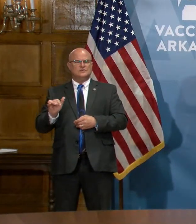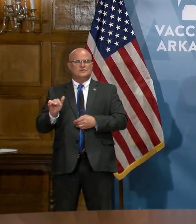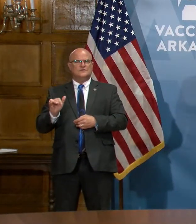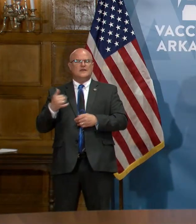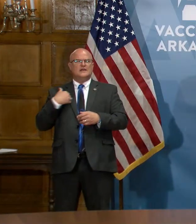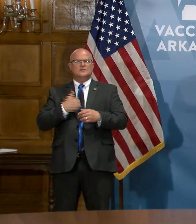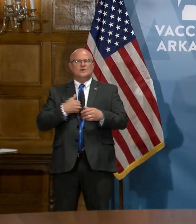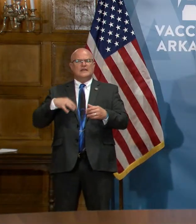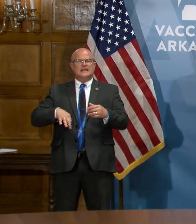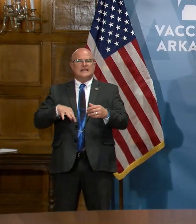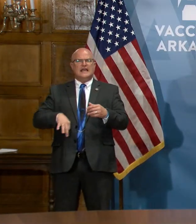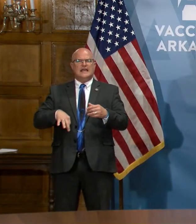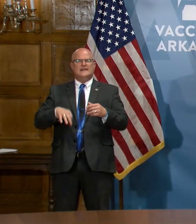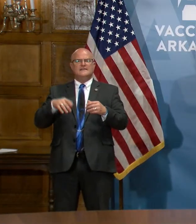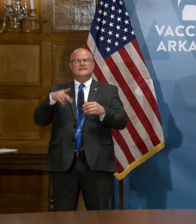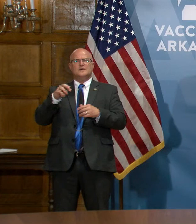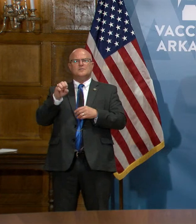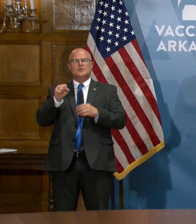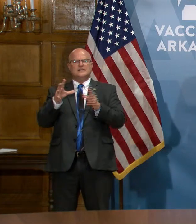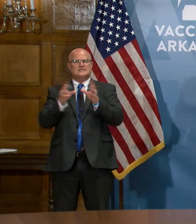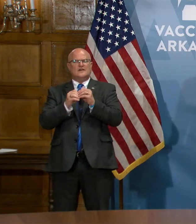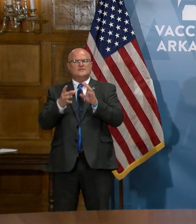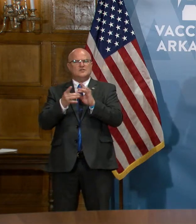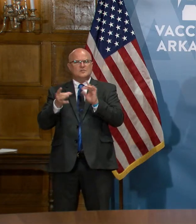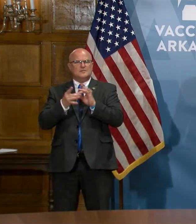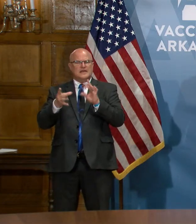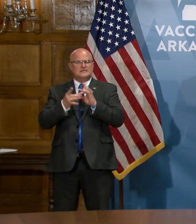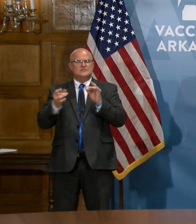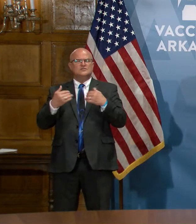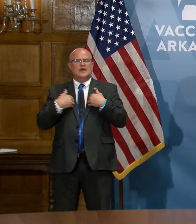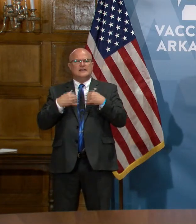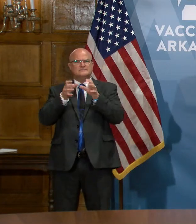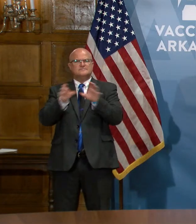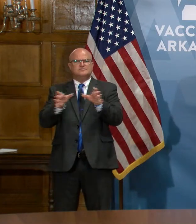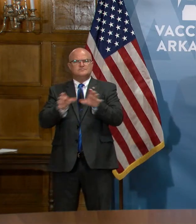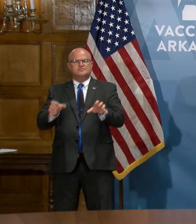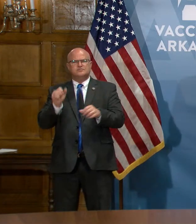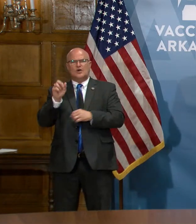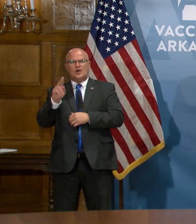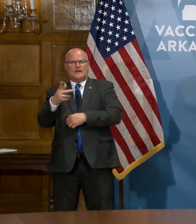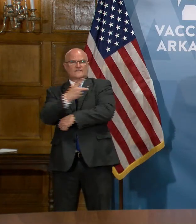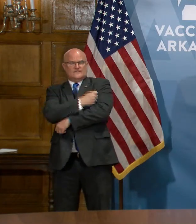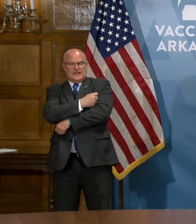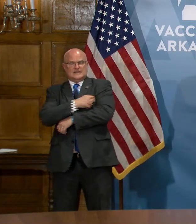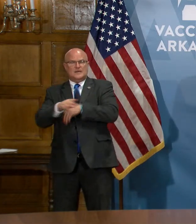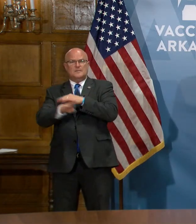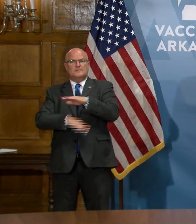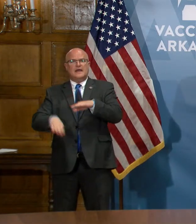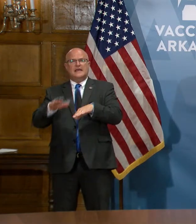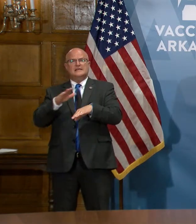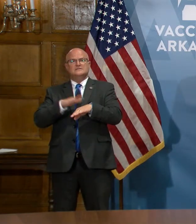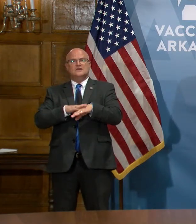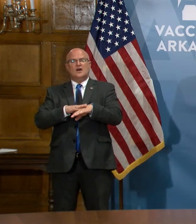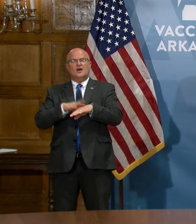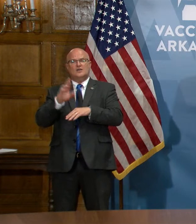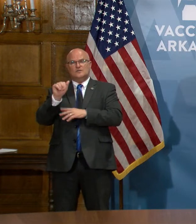beginning of the press conference, you mentioned you had broken down which Arkansans have been vaccinated based off